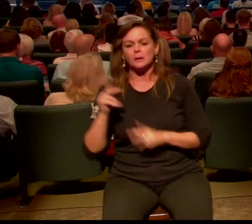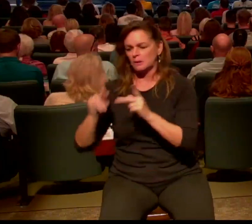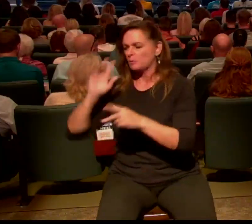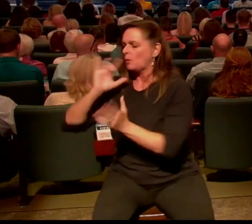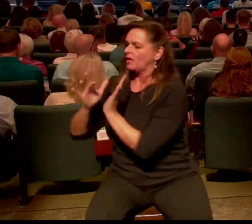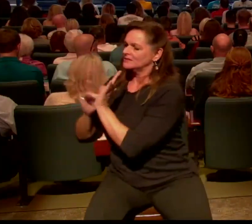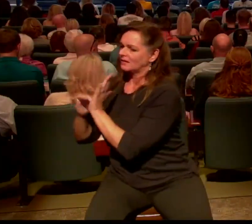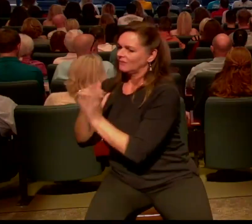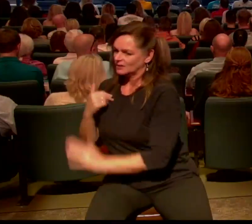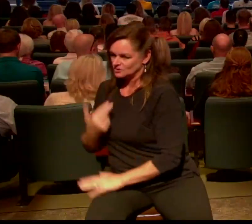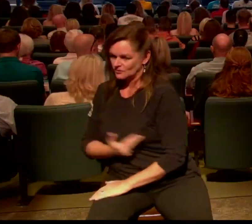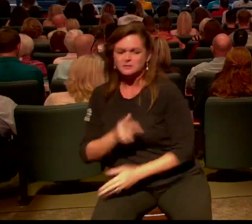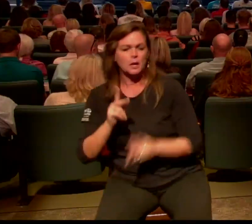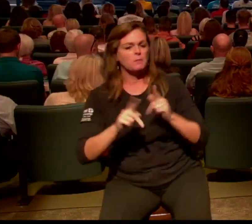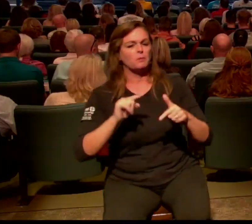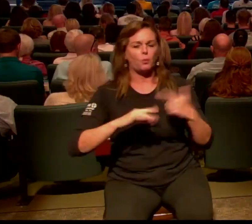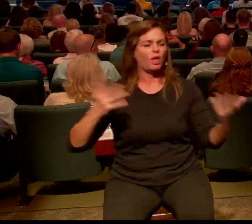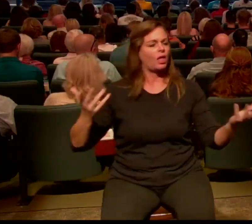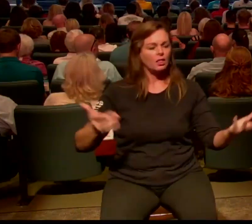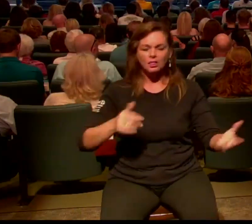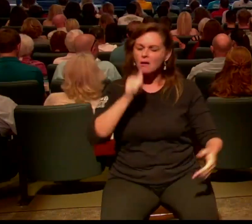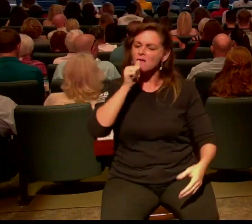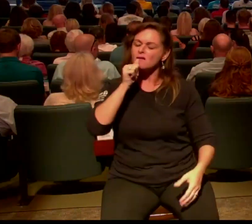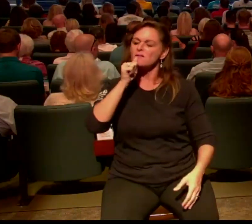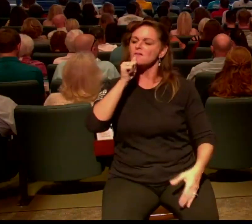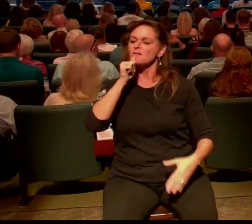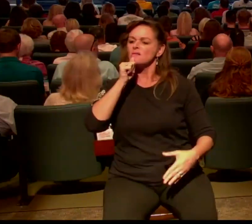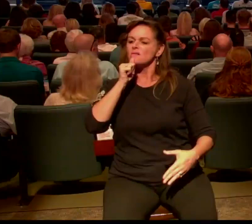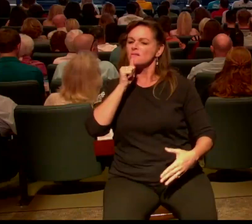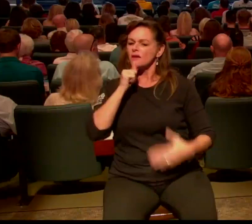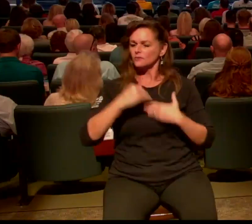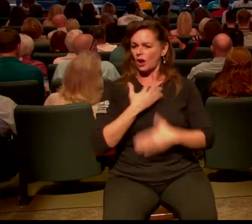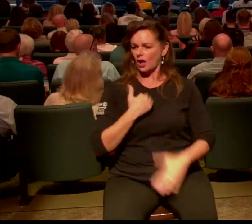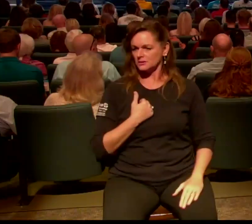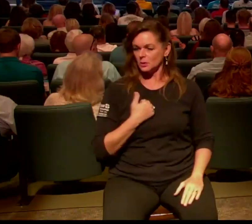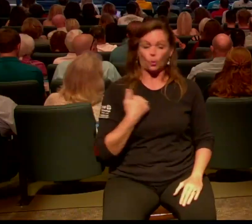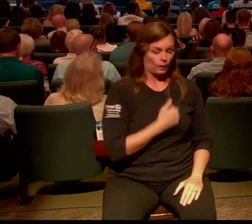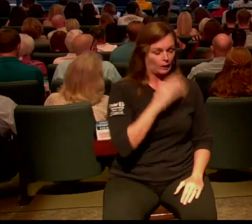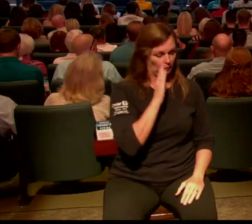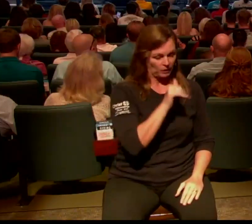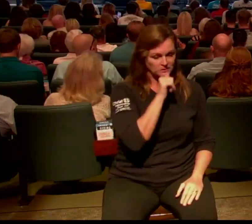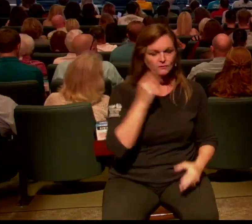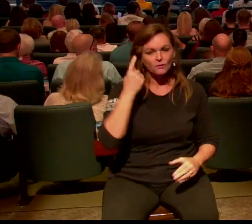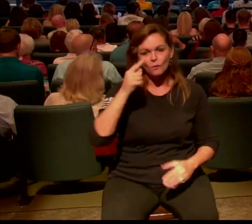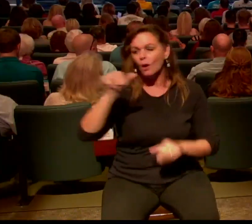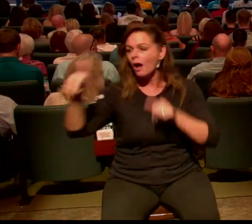Now, I've got good news for you. I've got real good news for you.